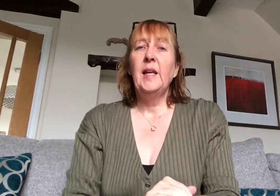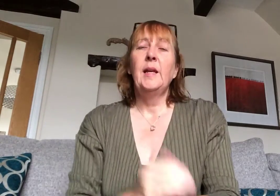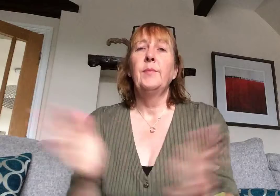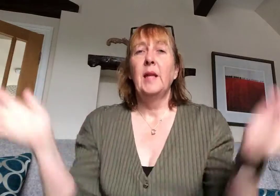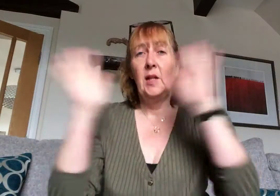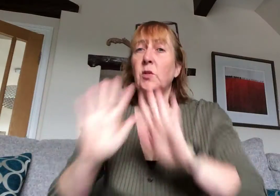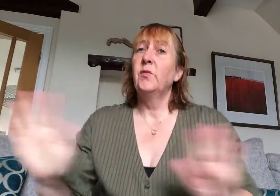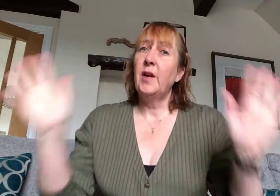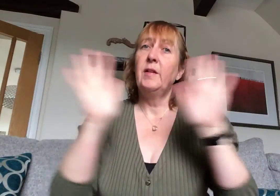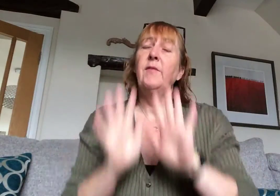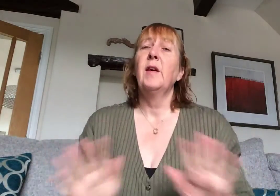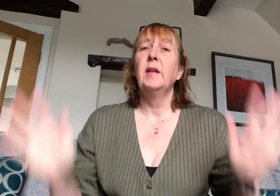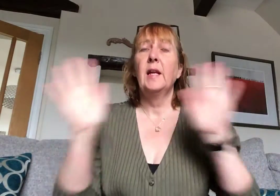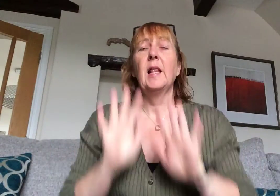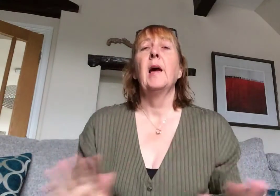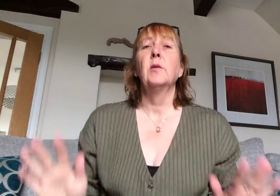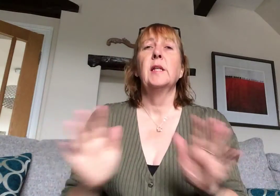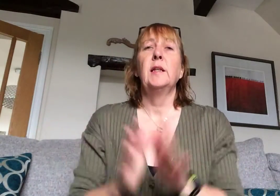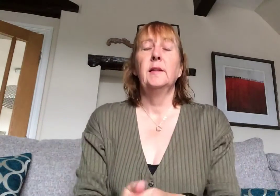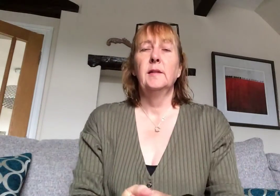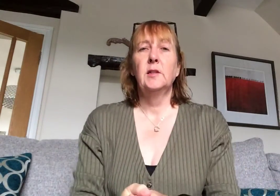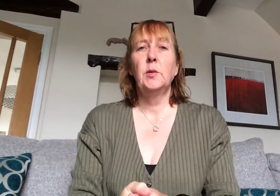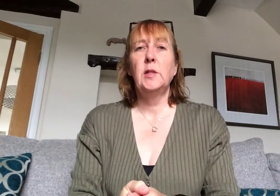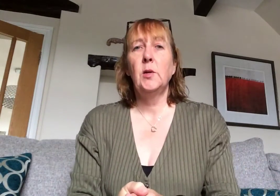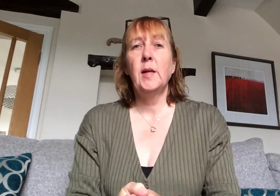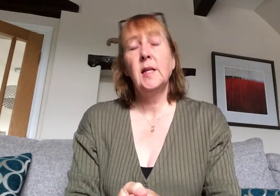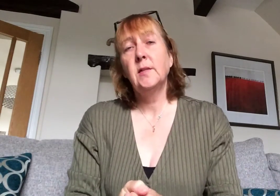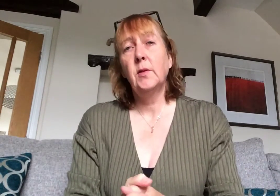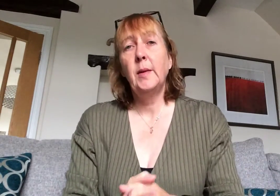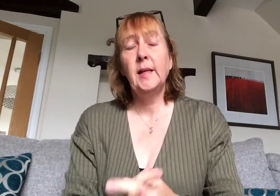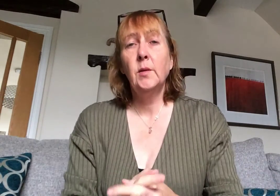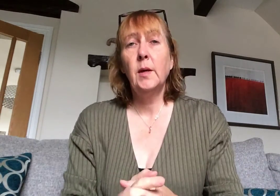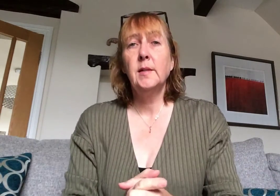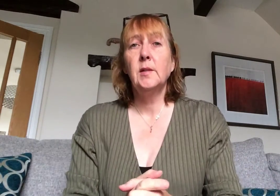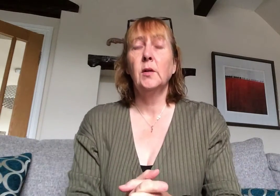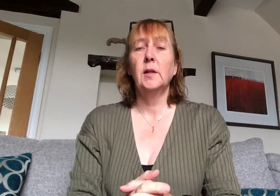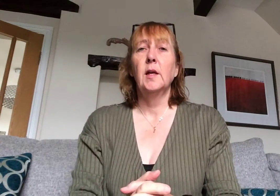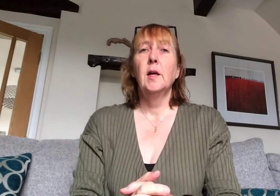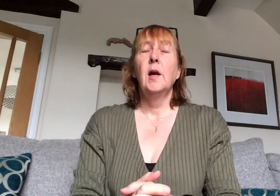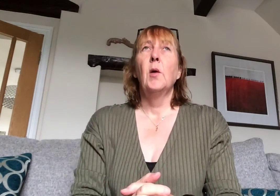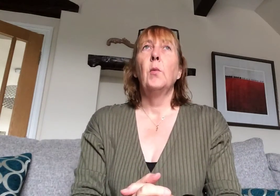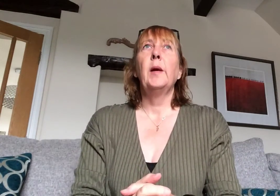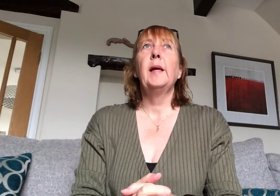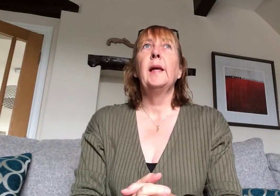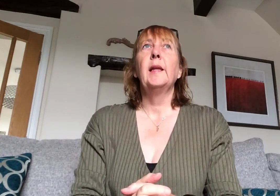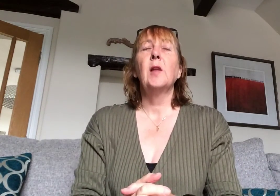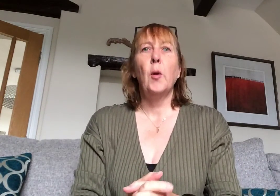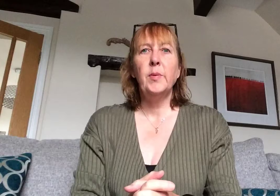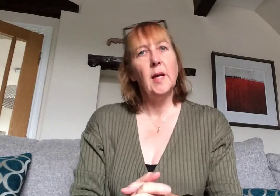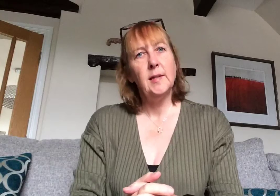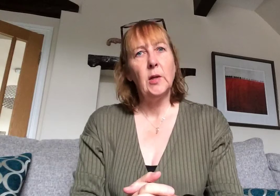Here, it looks very, very cloudy. Shall we do our Days of the Week in the Weather song? With hot